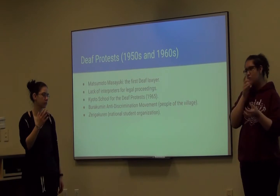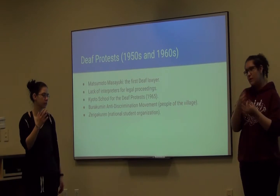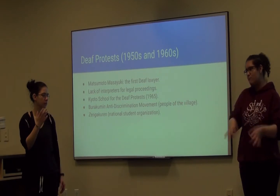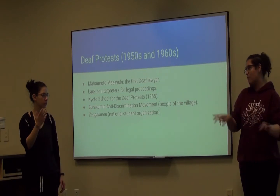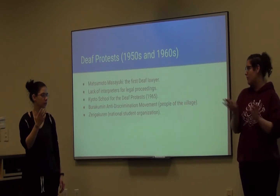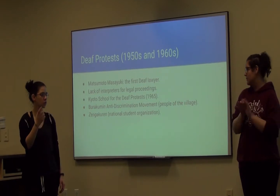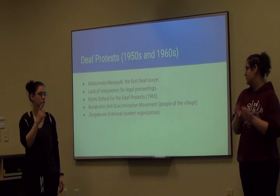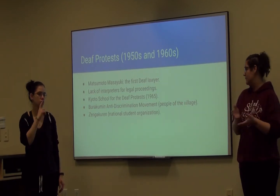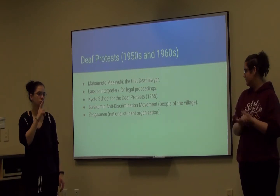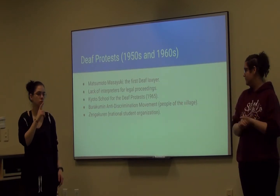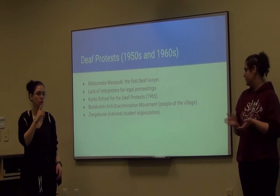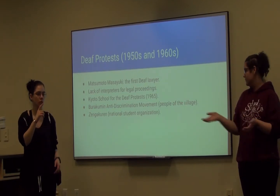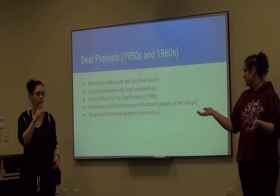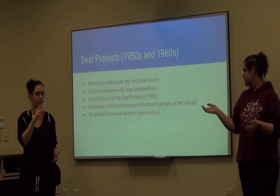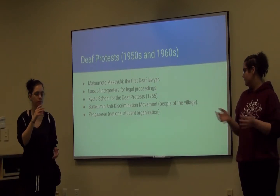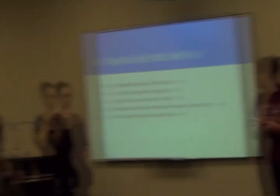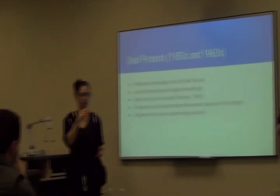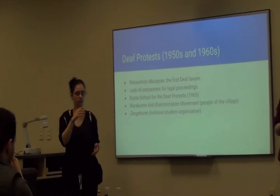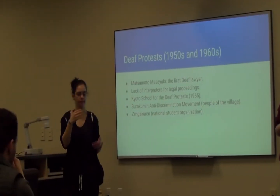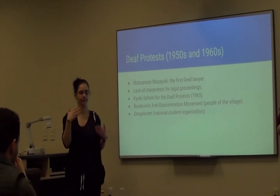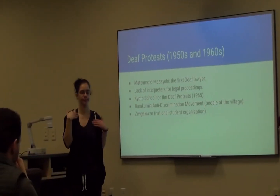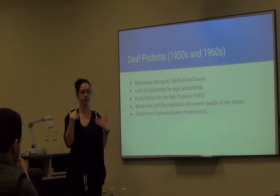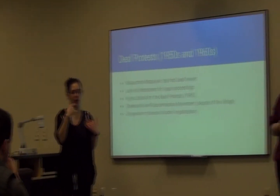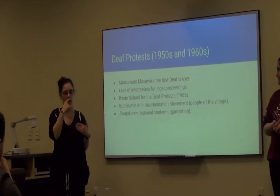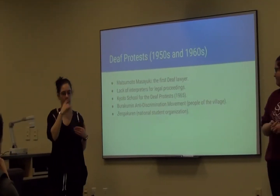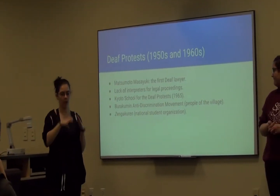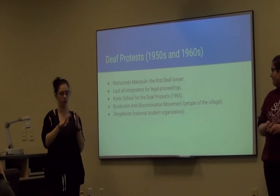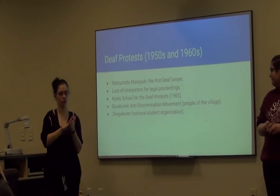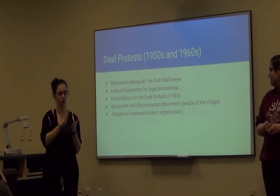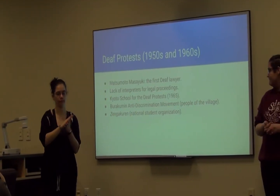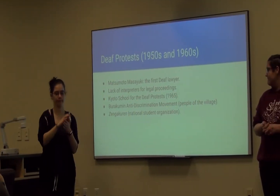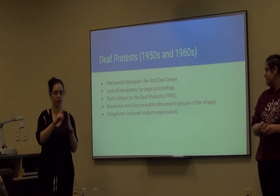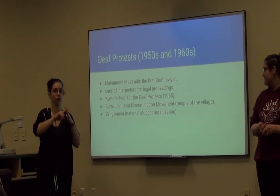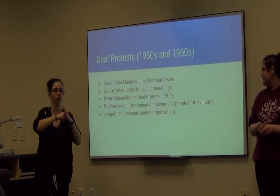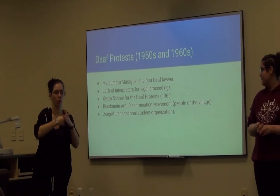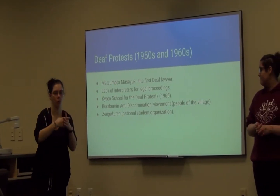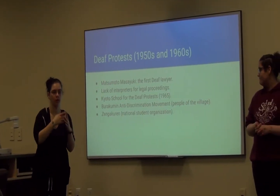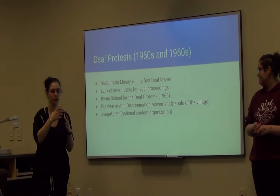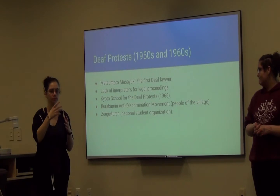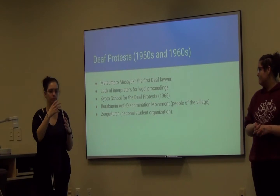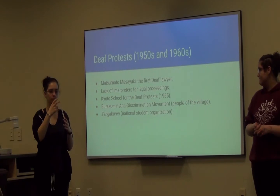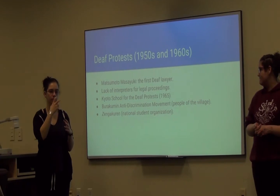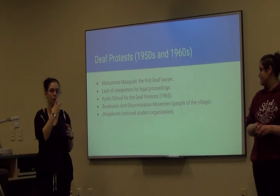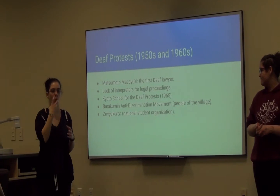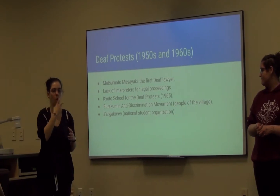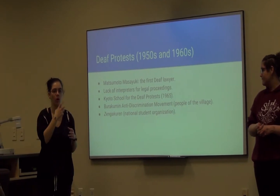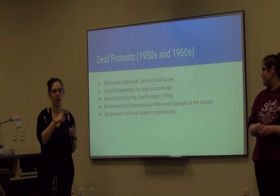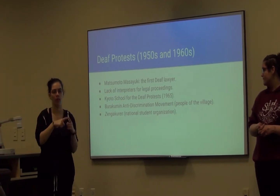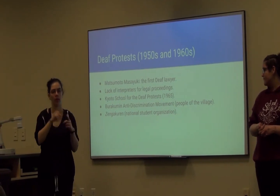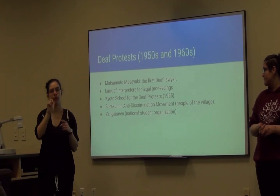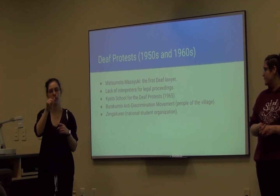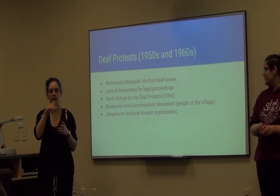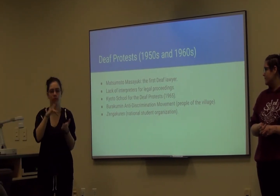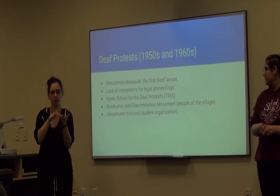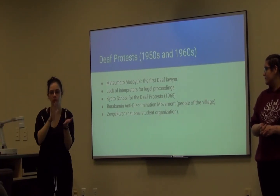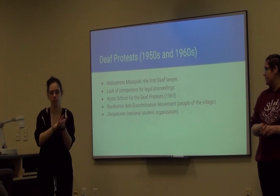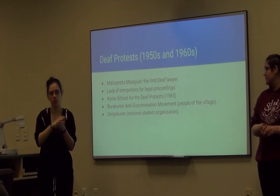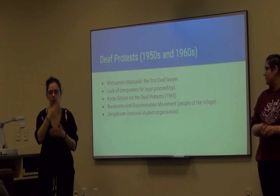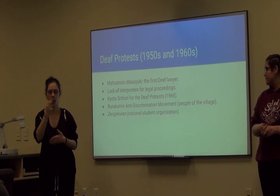language and be part of the culture, so it was really important. And also, it gave kids the opportunity to,